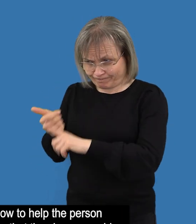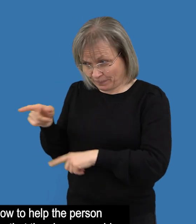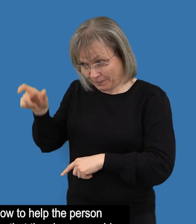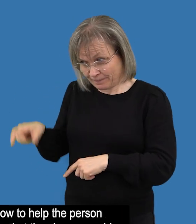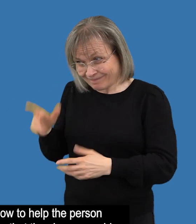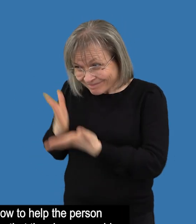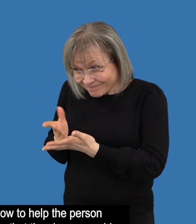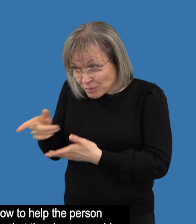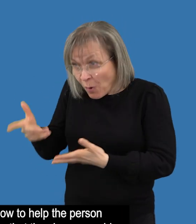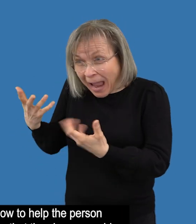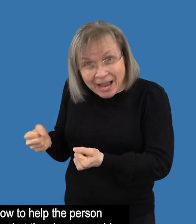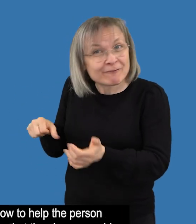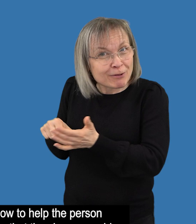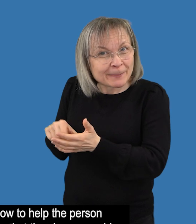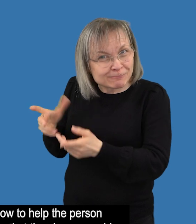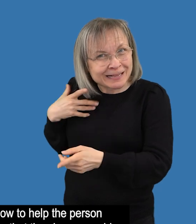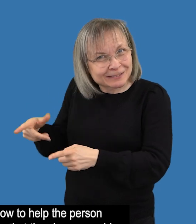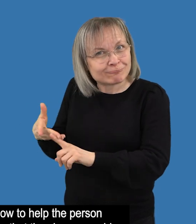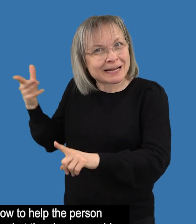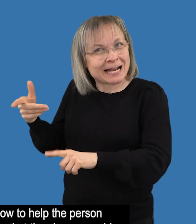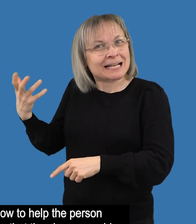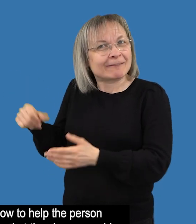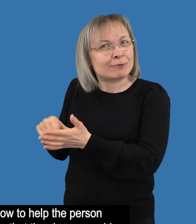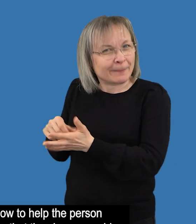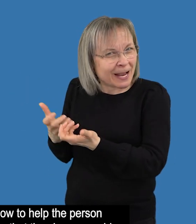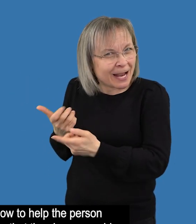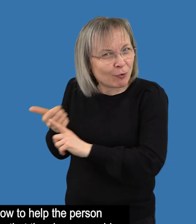to help the person recognize that they have a problem.